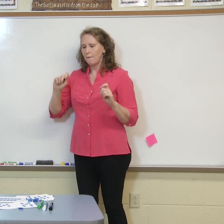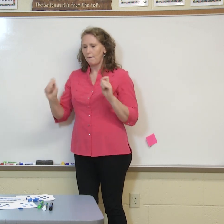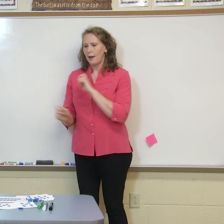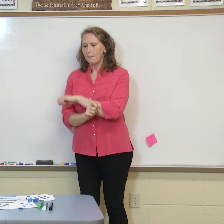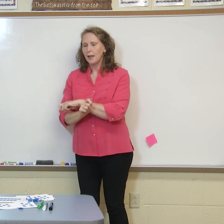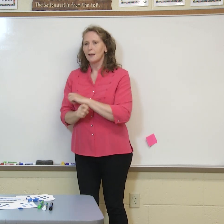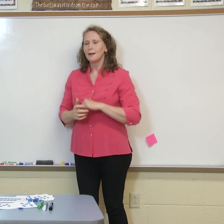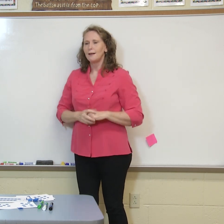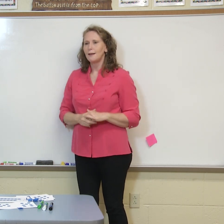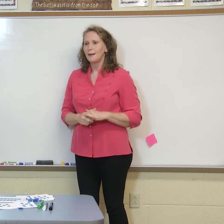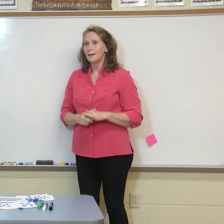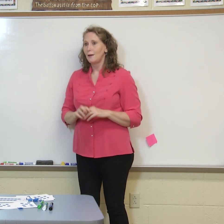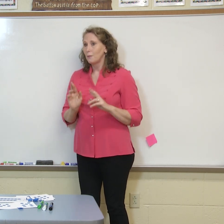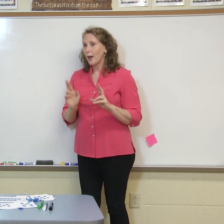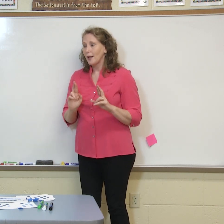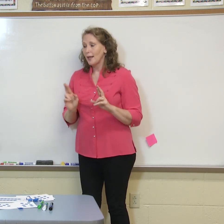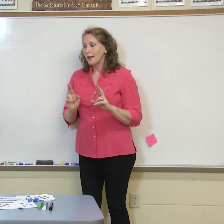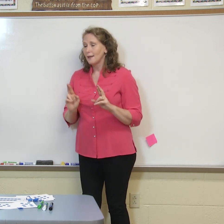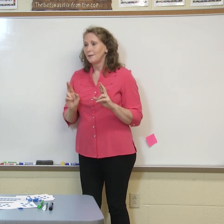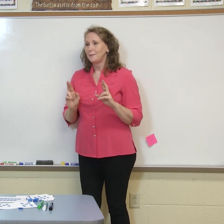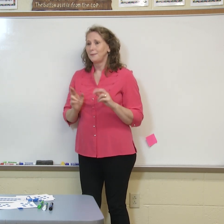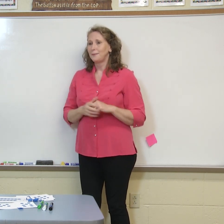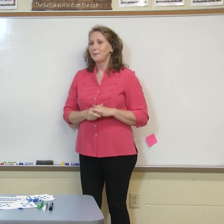way. Ready?